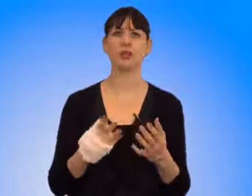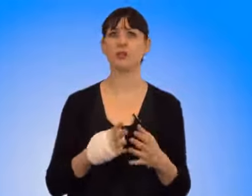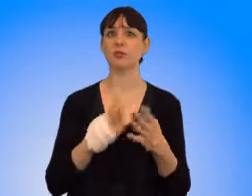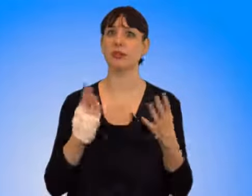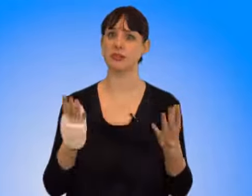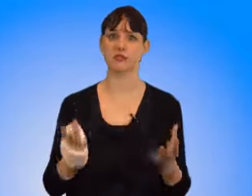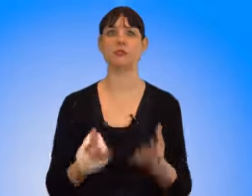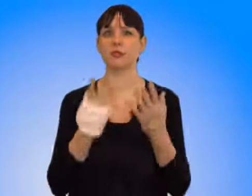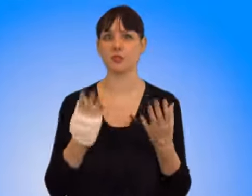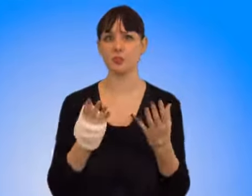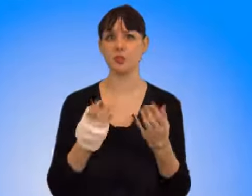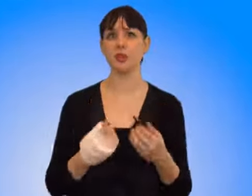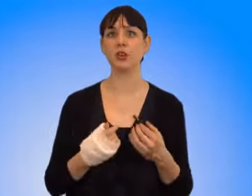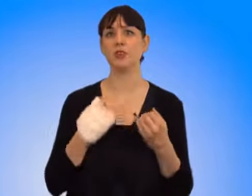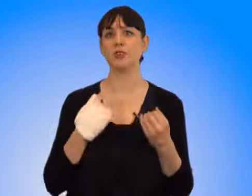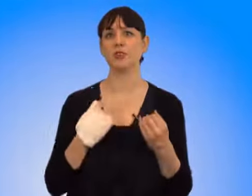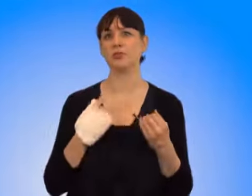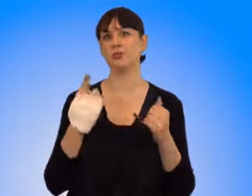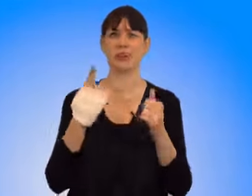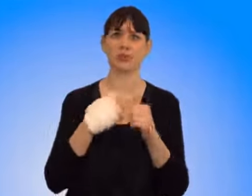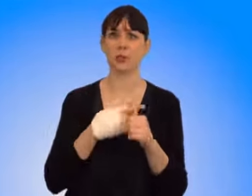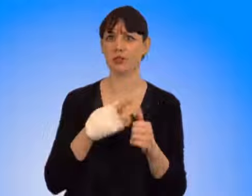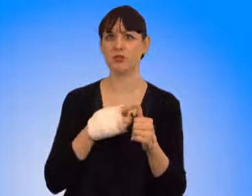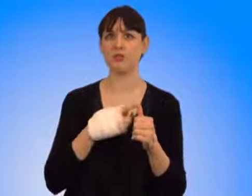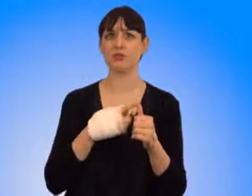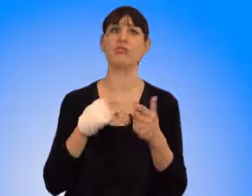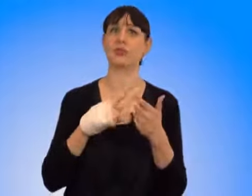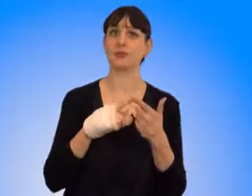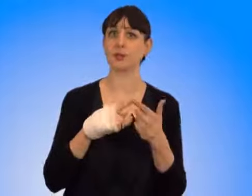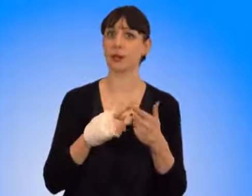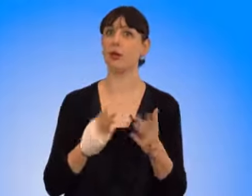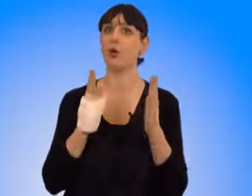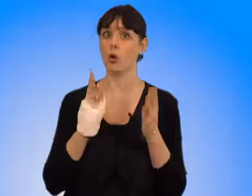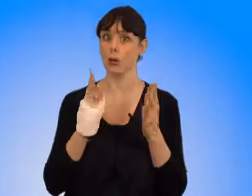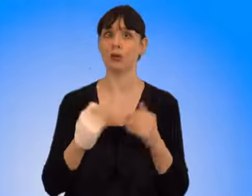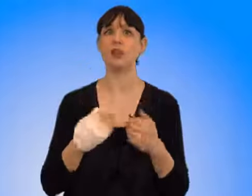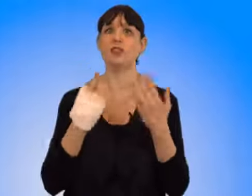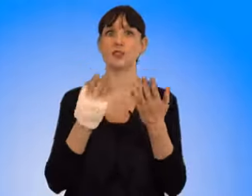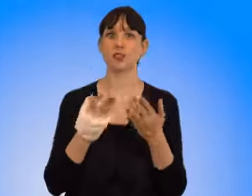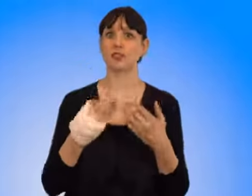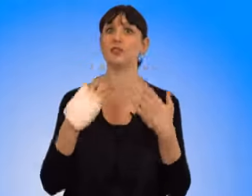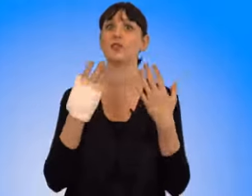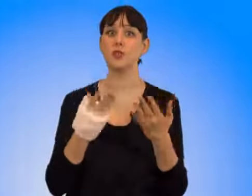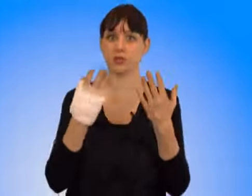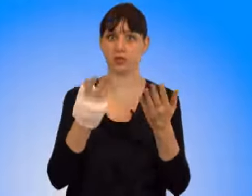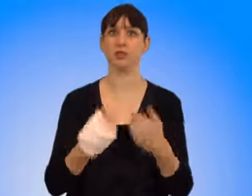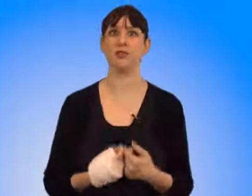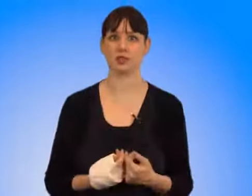also like us on Facebook to ask questions, get feedback, or suggest future